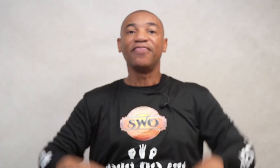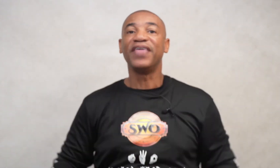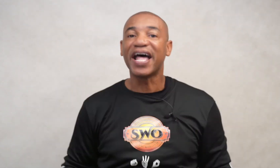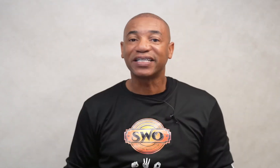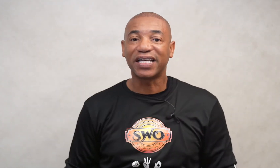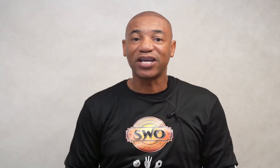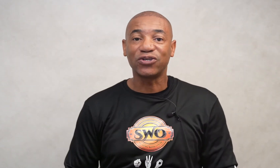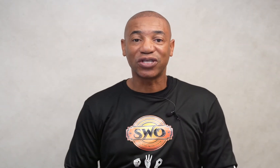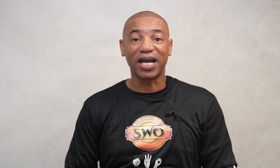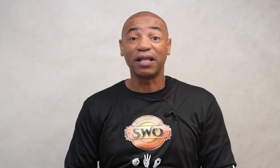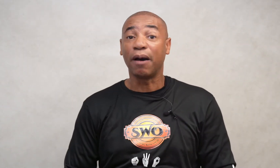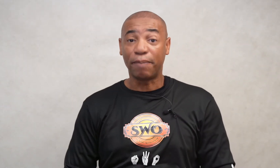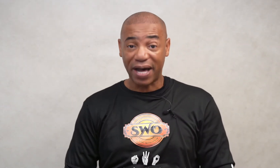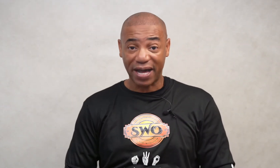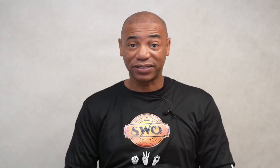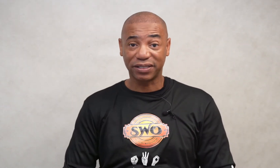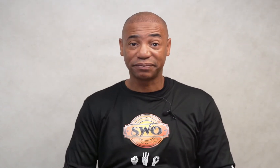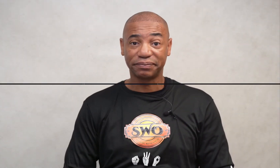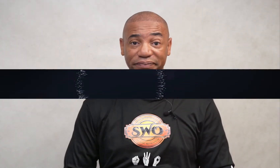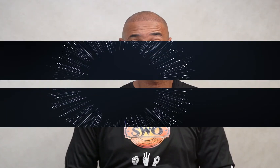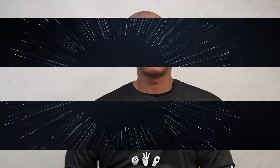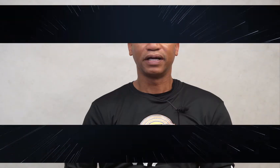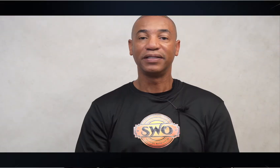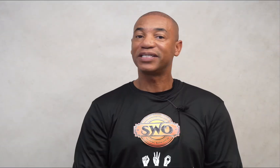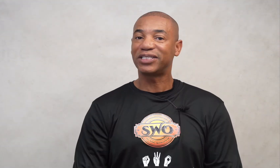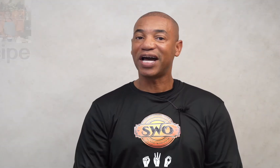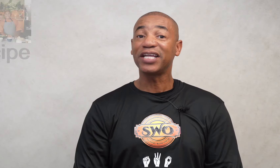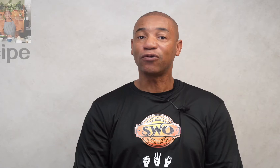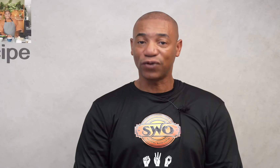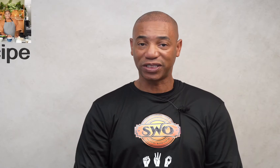That is how you sign pot. The sign recipe.